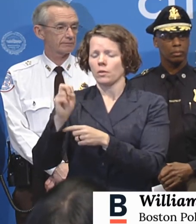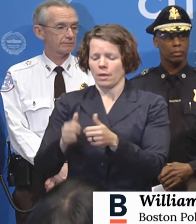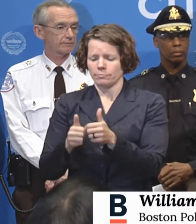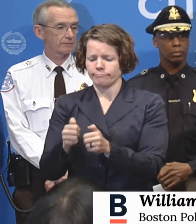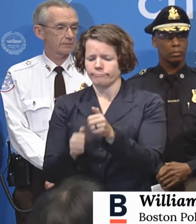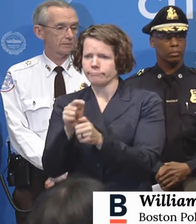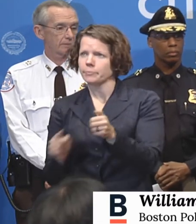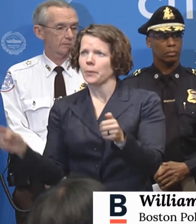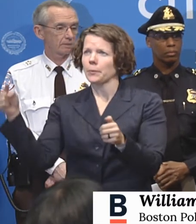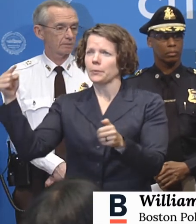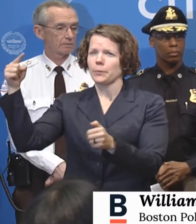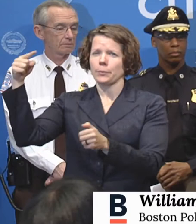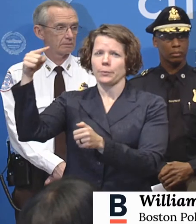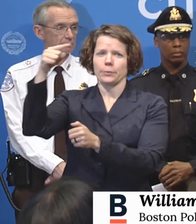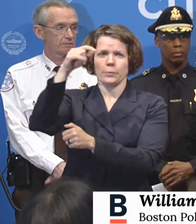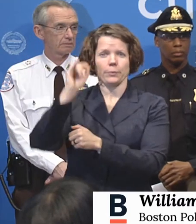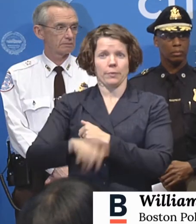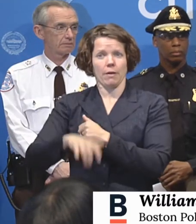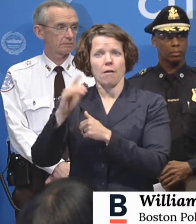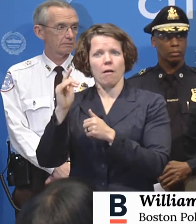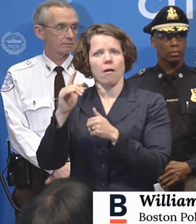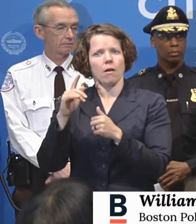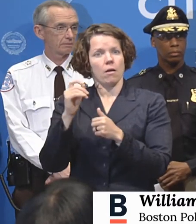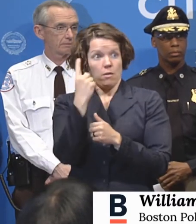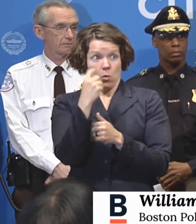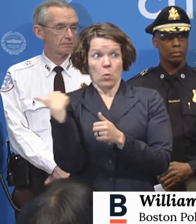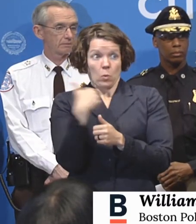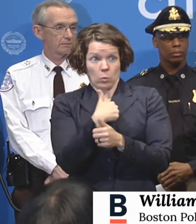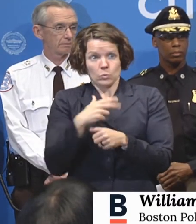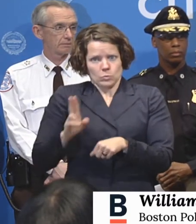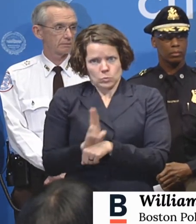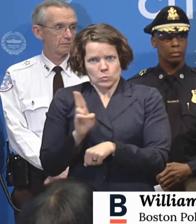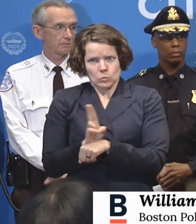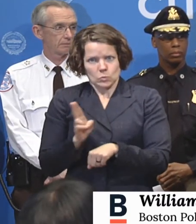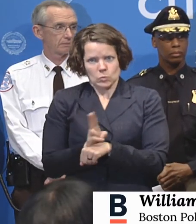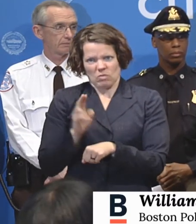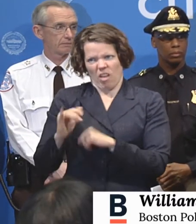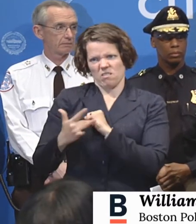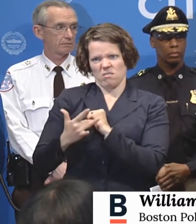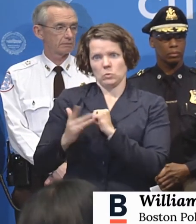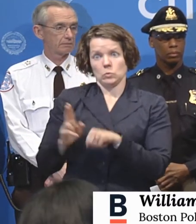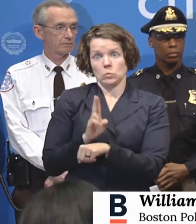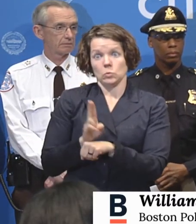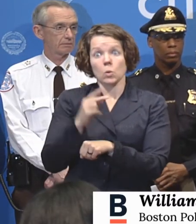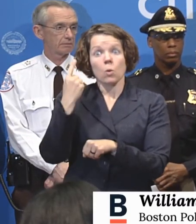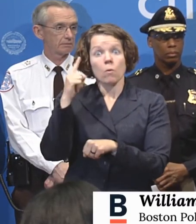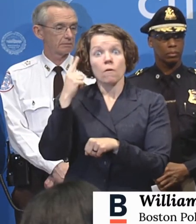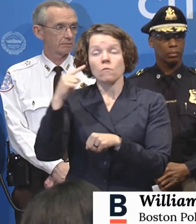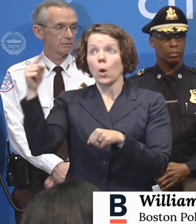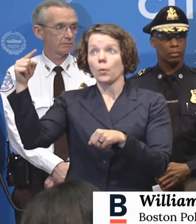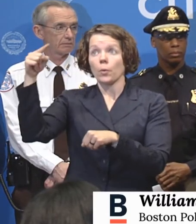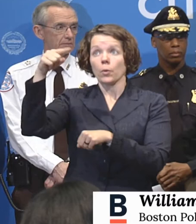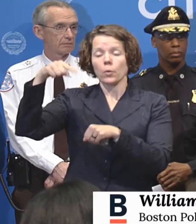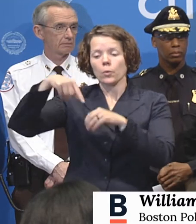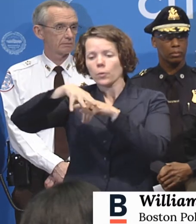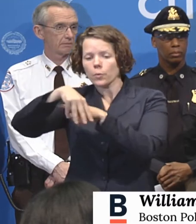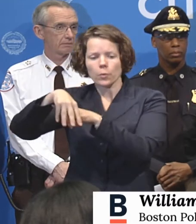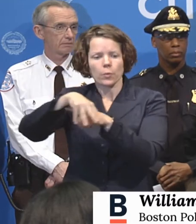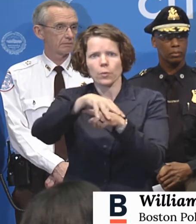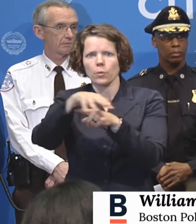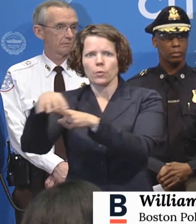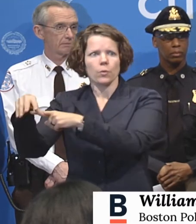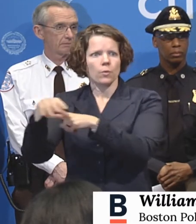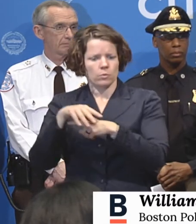place as a result of our partnerships with state, local, and federal agencies for drone detection.